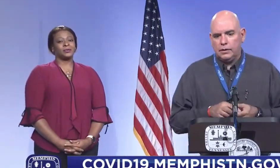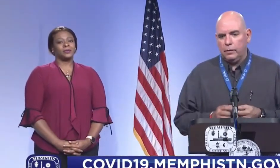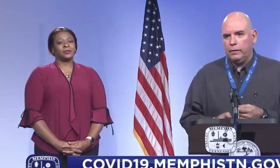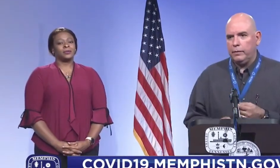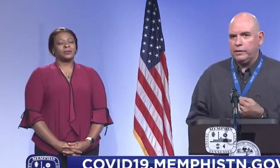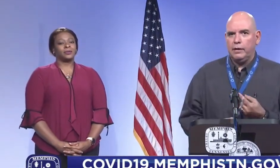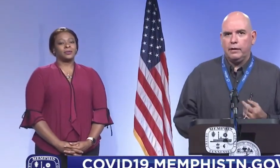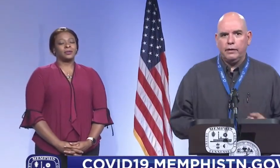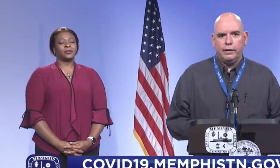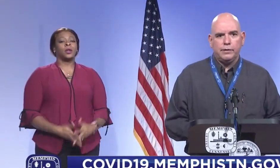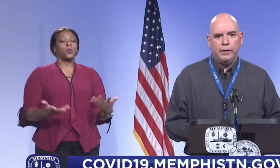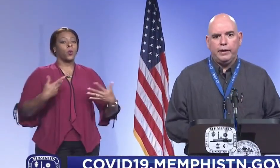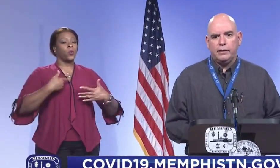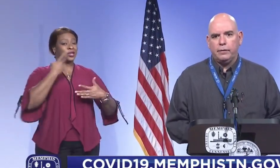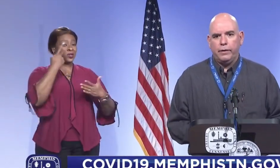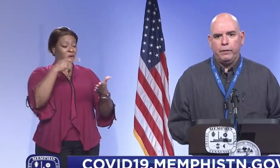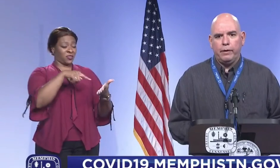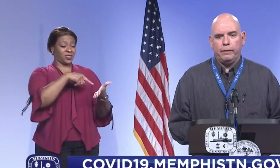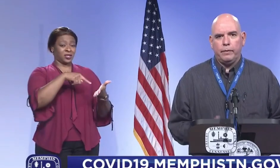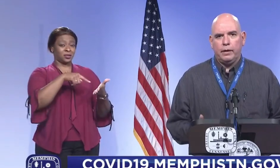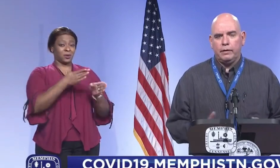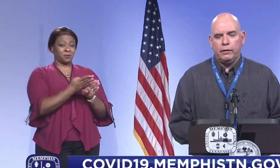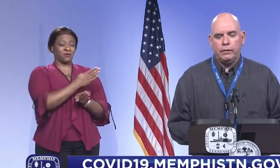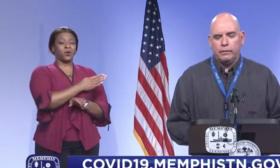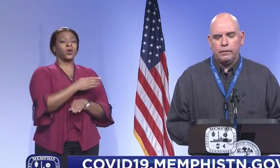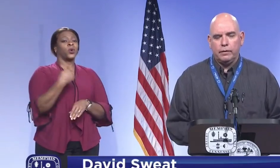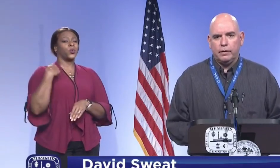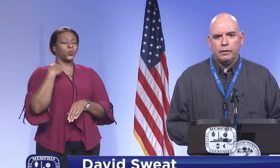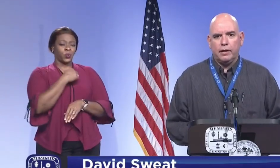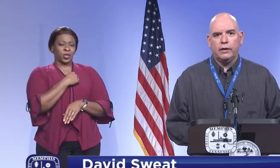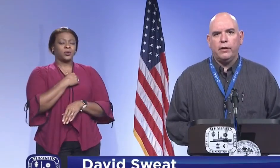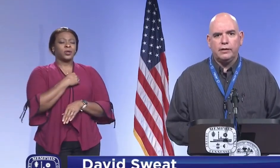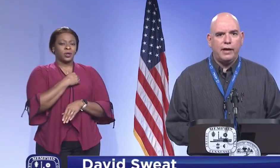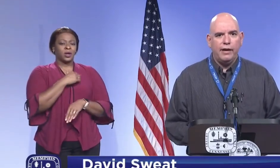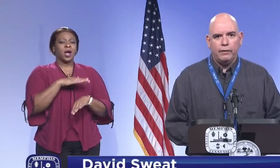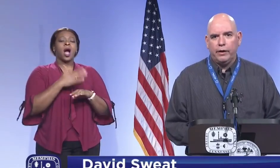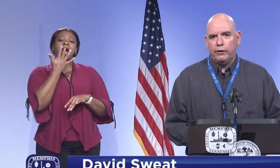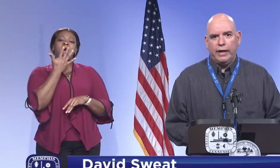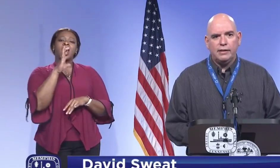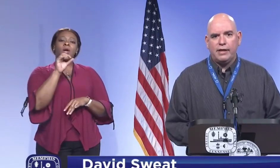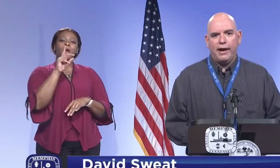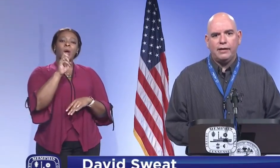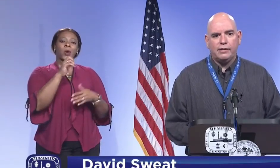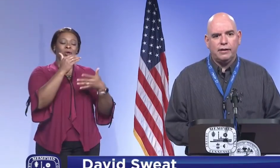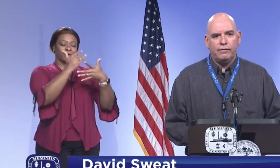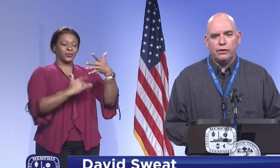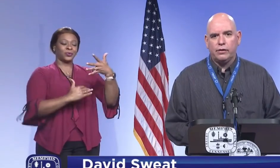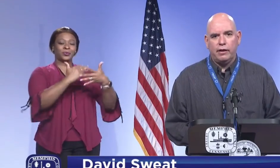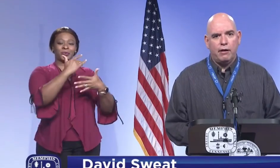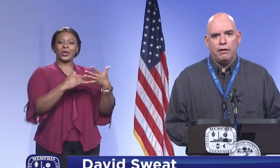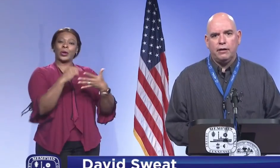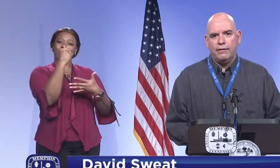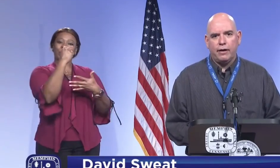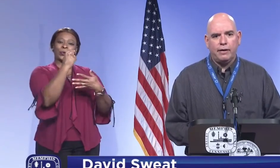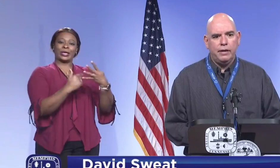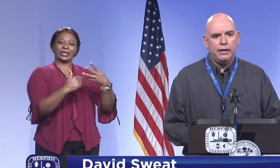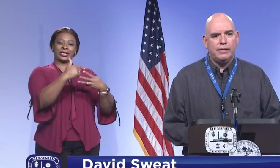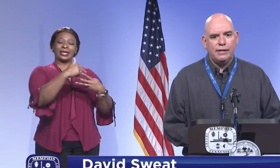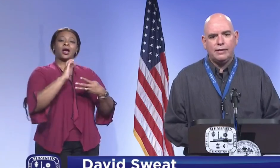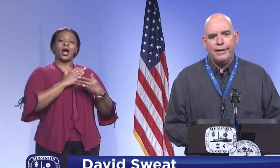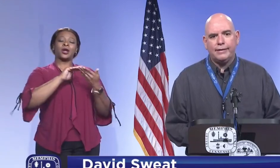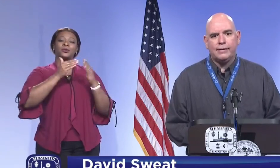So what we saw earlier this week is that we were on color-coded scale, we're in green status in virtually all of our